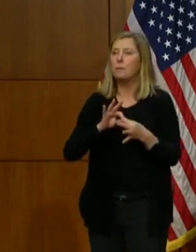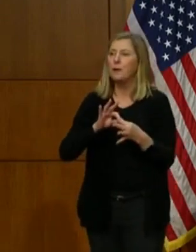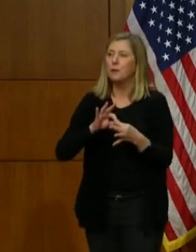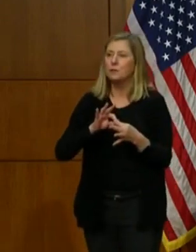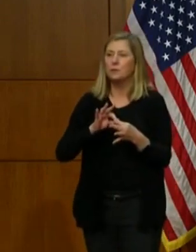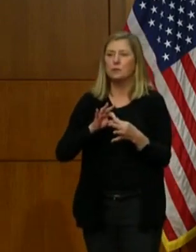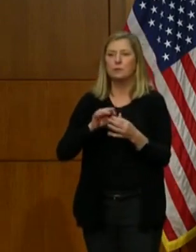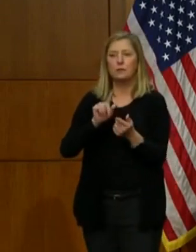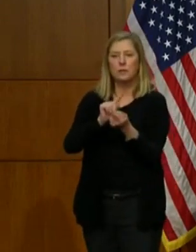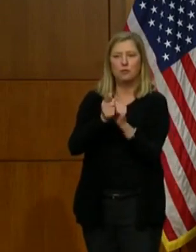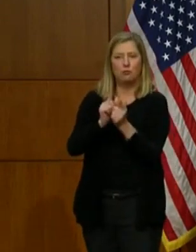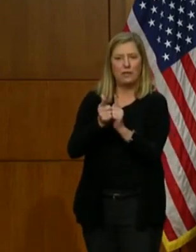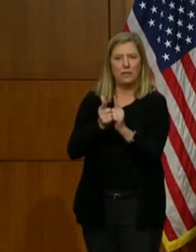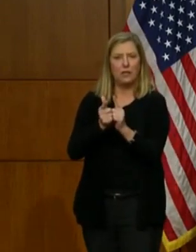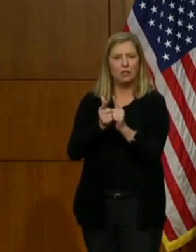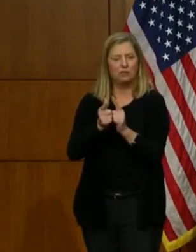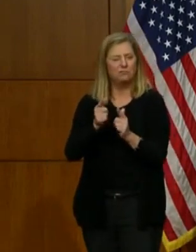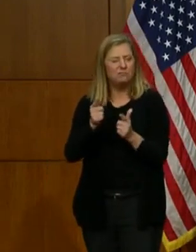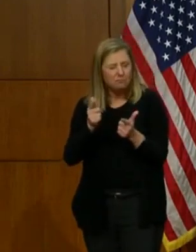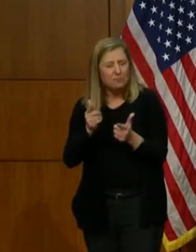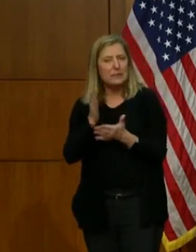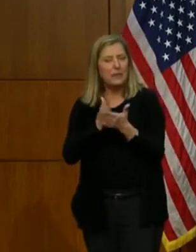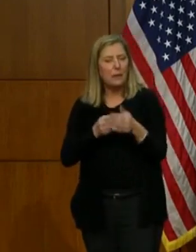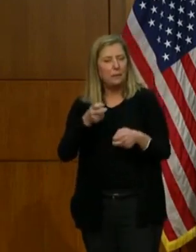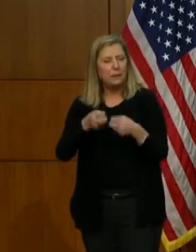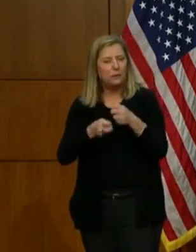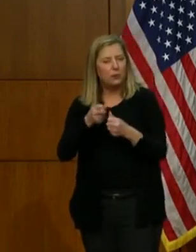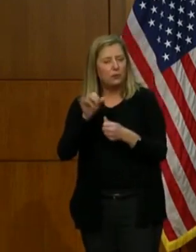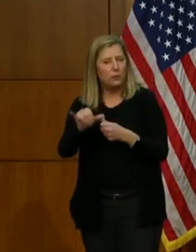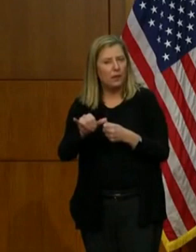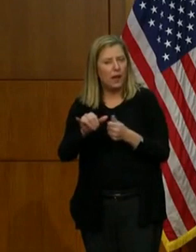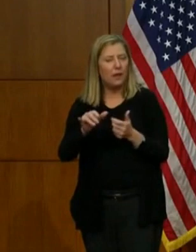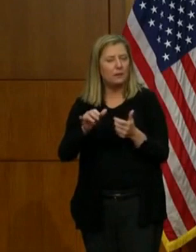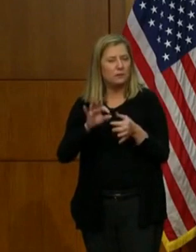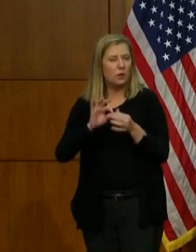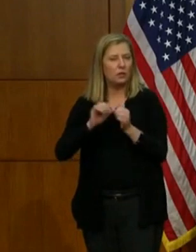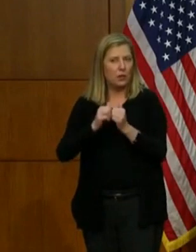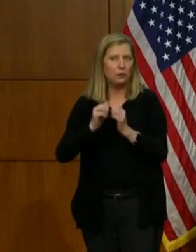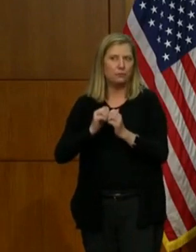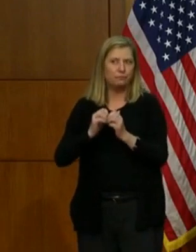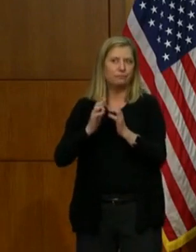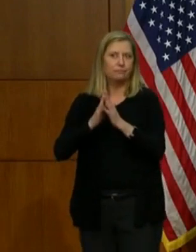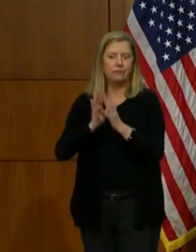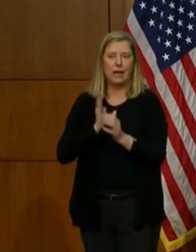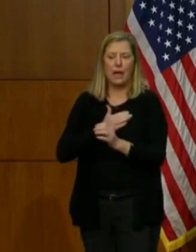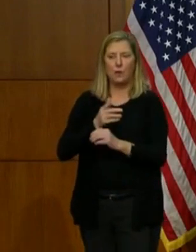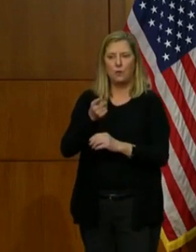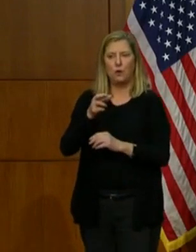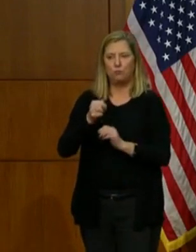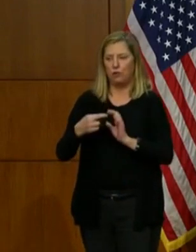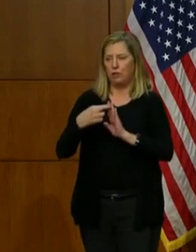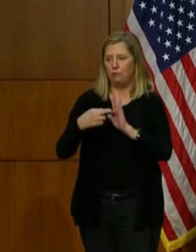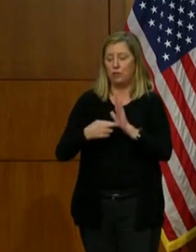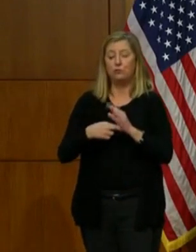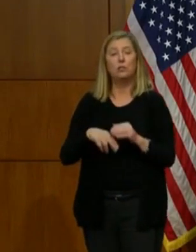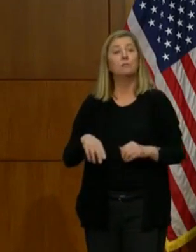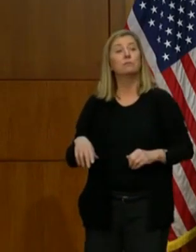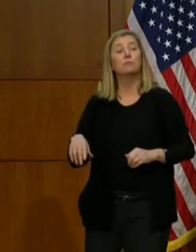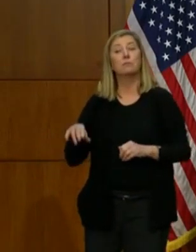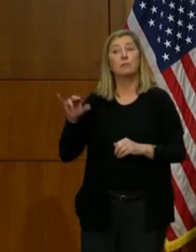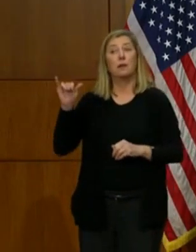the translation and difficulties around that with the launch of our pre-registration form. The vendor that